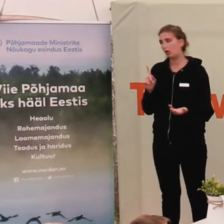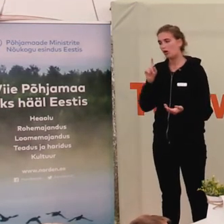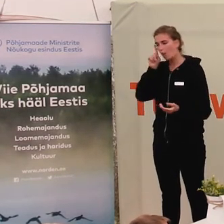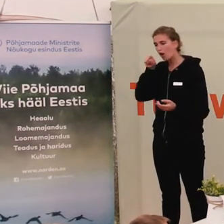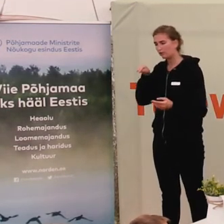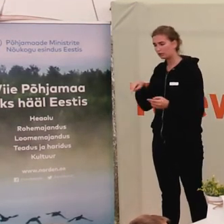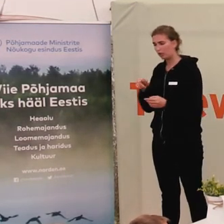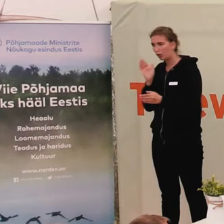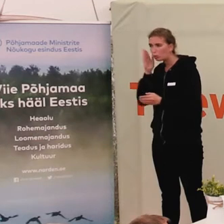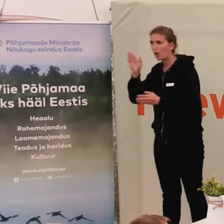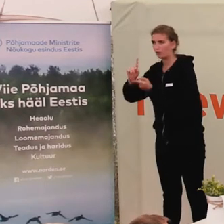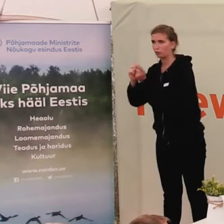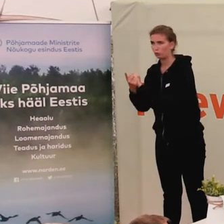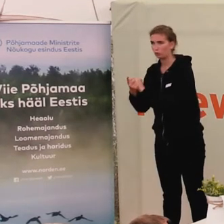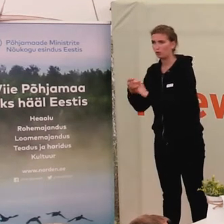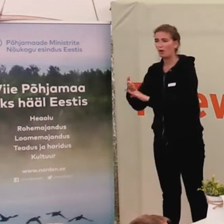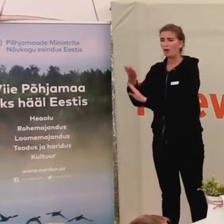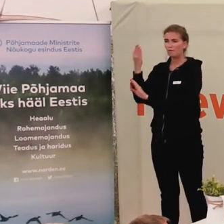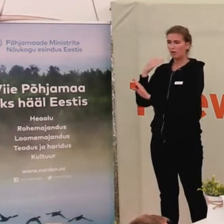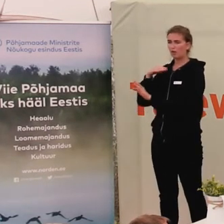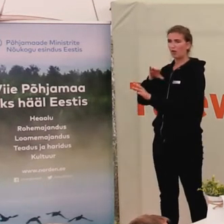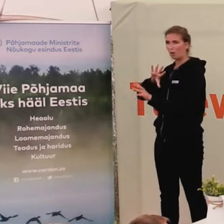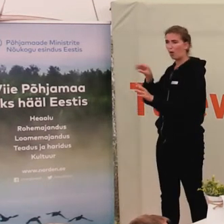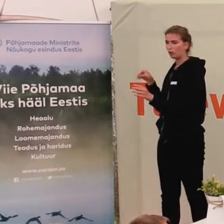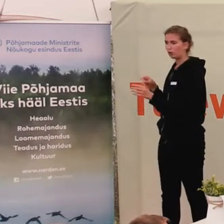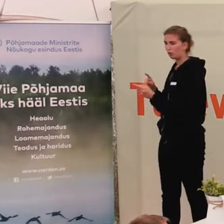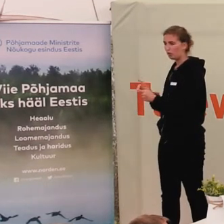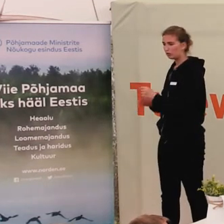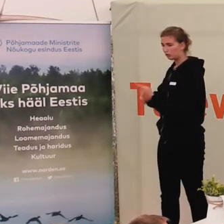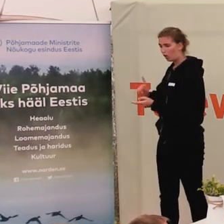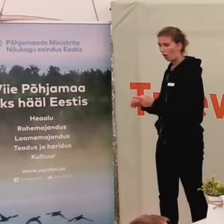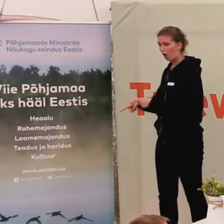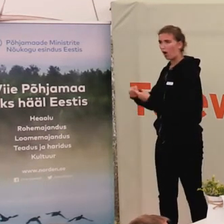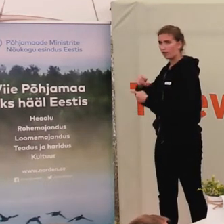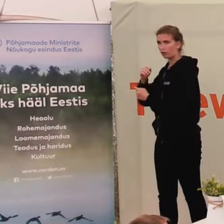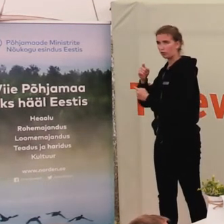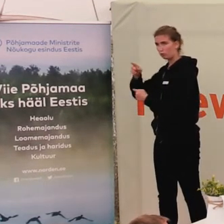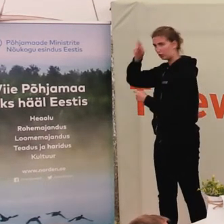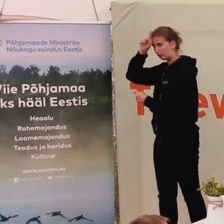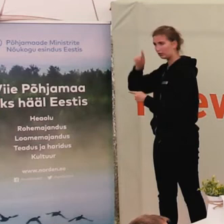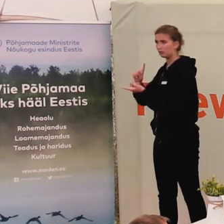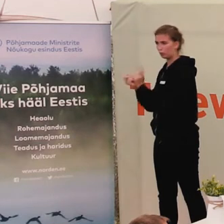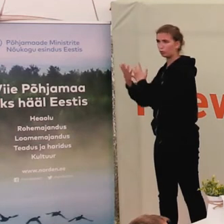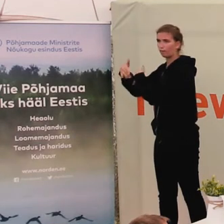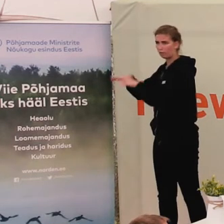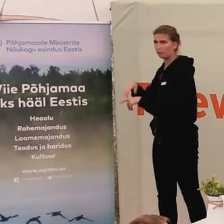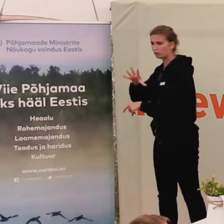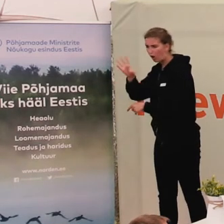sure, because it has been broken in so many developing countries before sub-Saharan Africa.